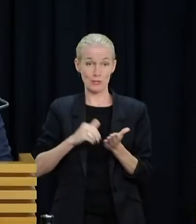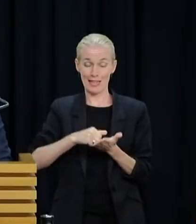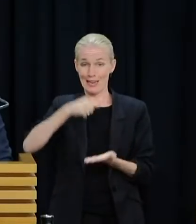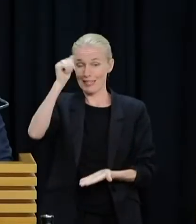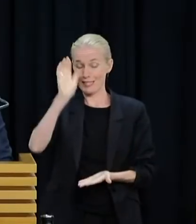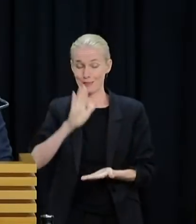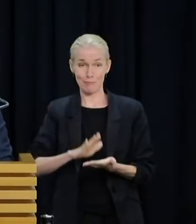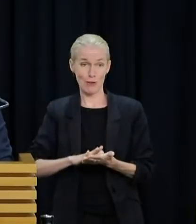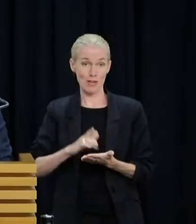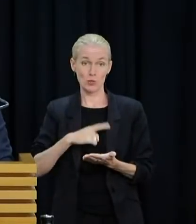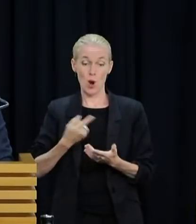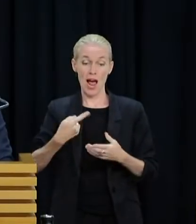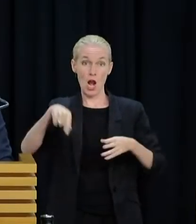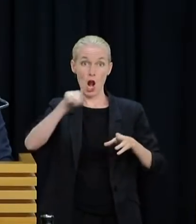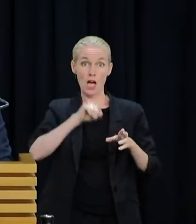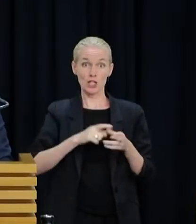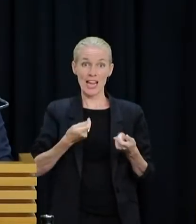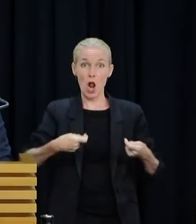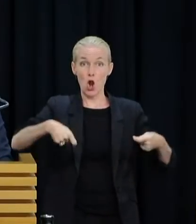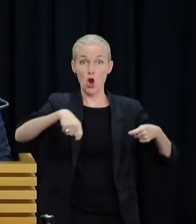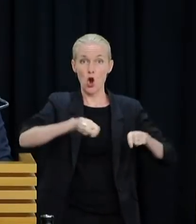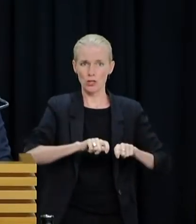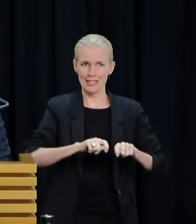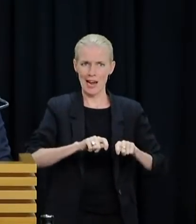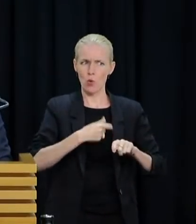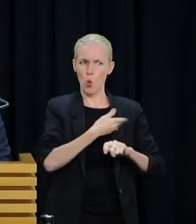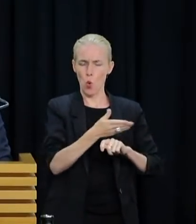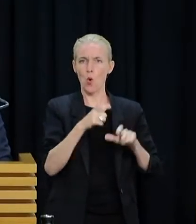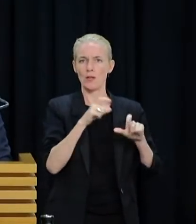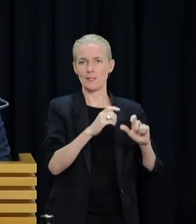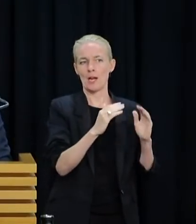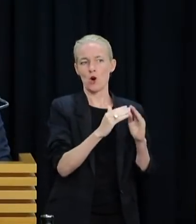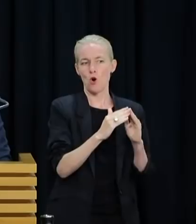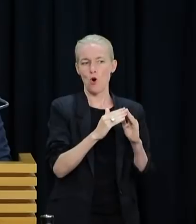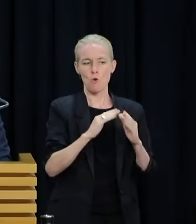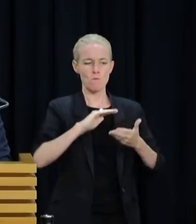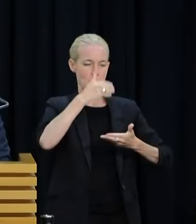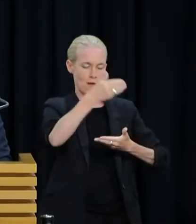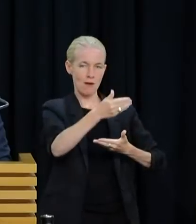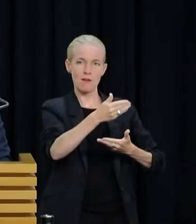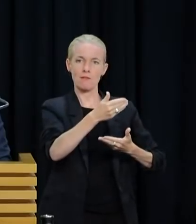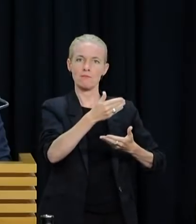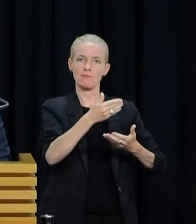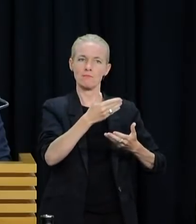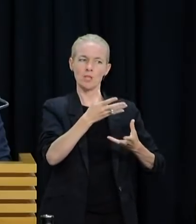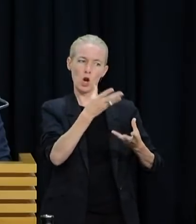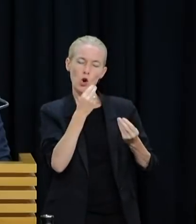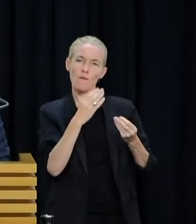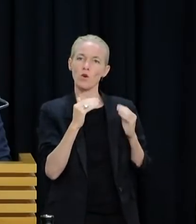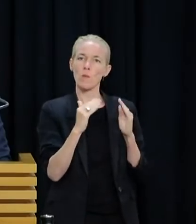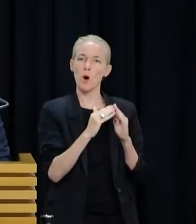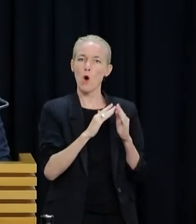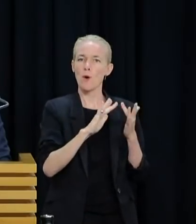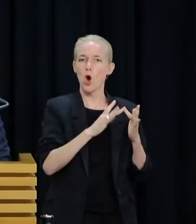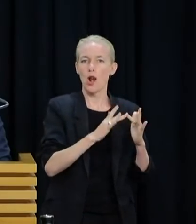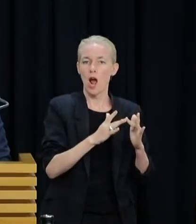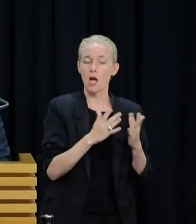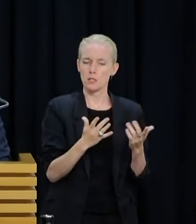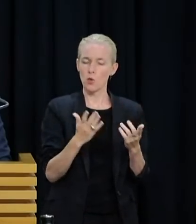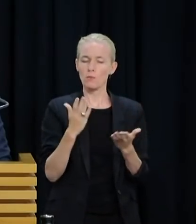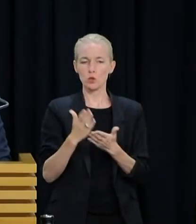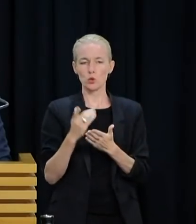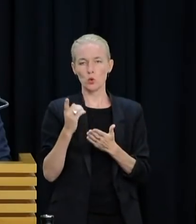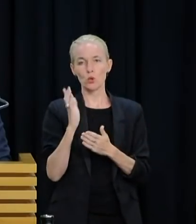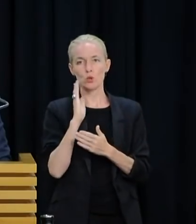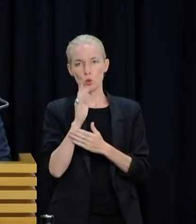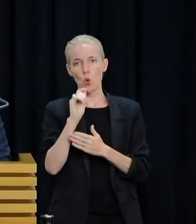experience last year. While it's not ideal, it does allow young people to continue to learn from home. So I'm confident that the school will be doing everything they can to support